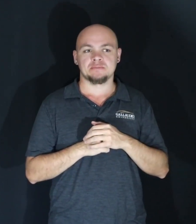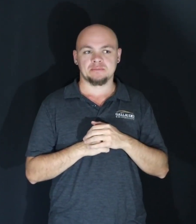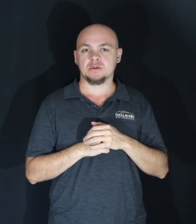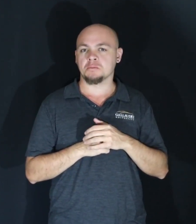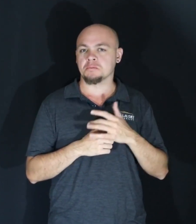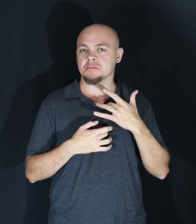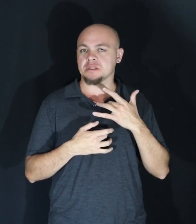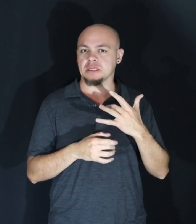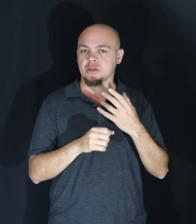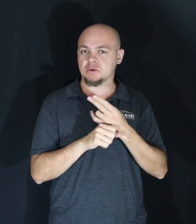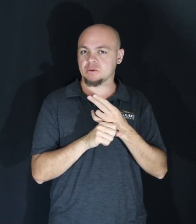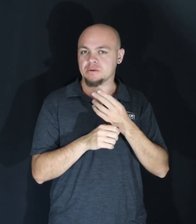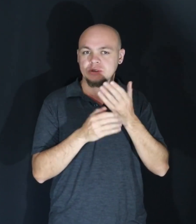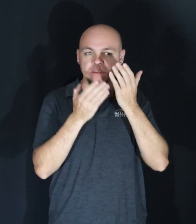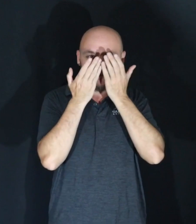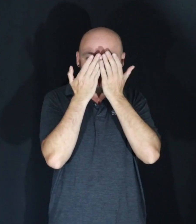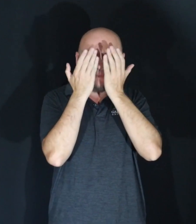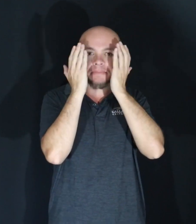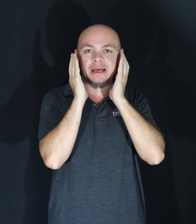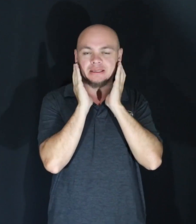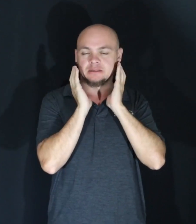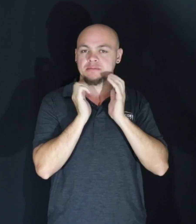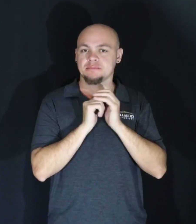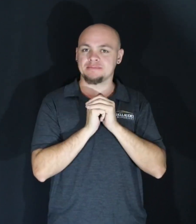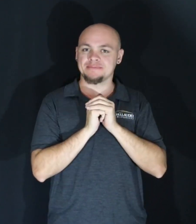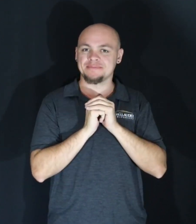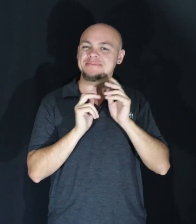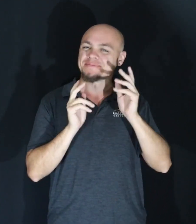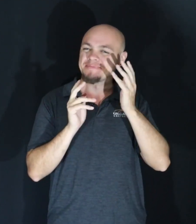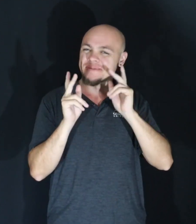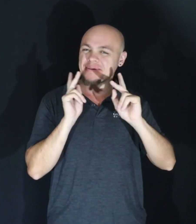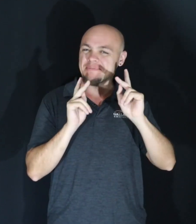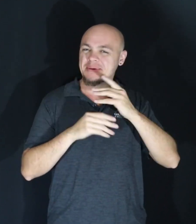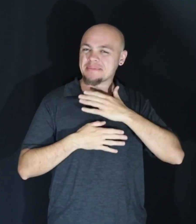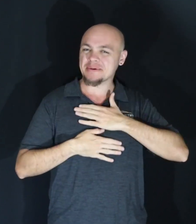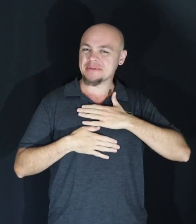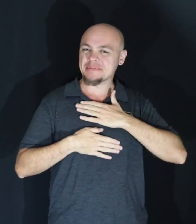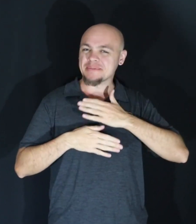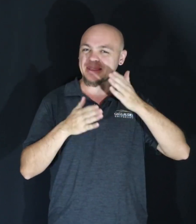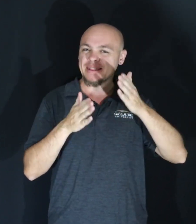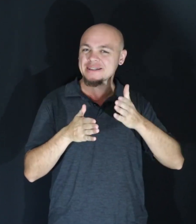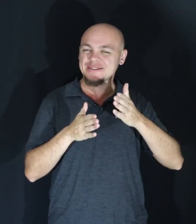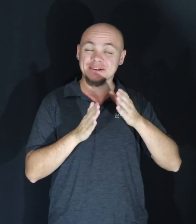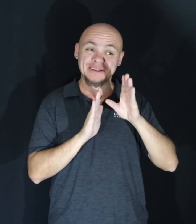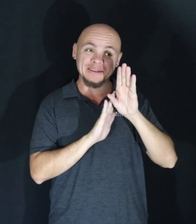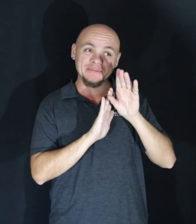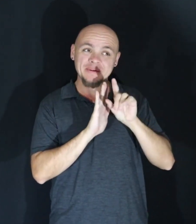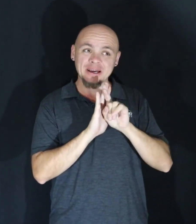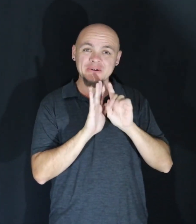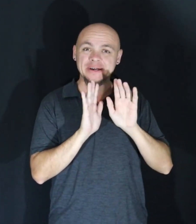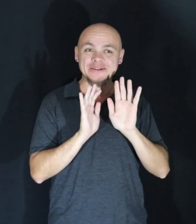mask. I became the people pleaser, the one who stayed in the background,